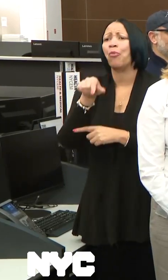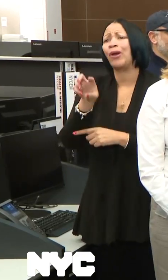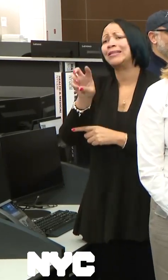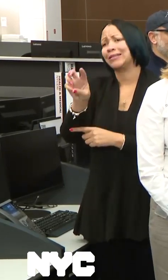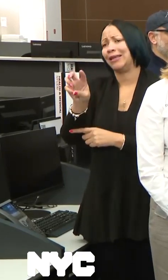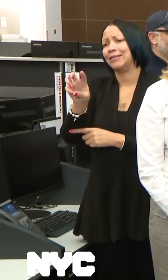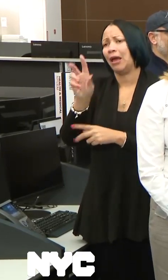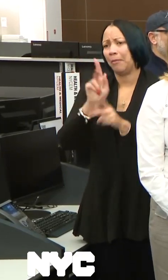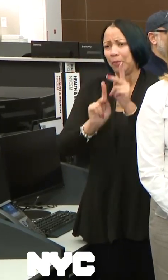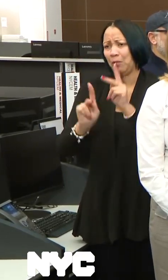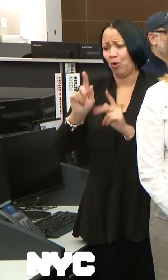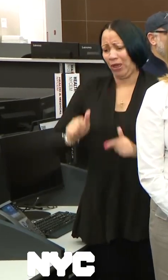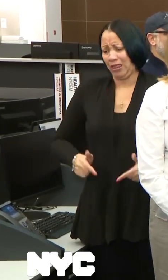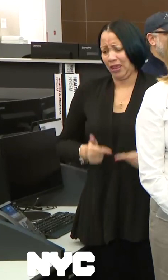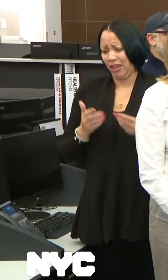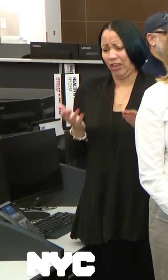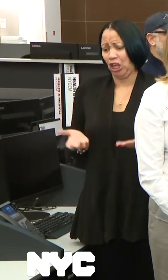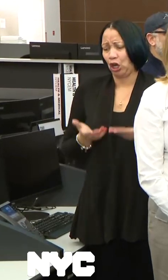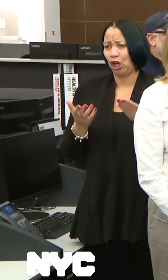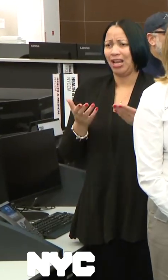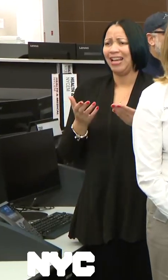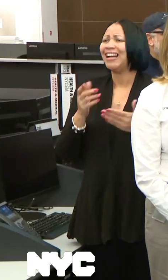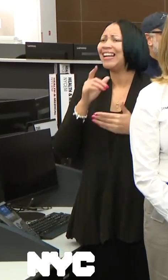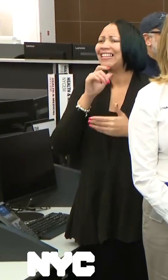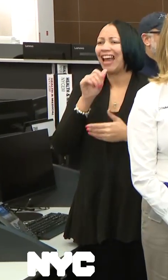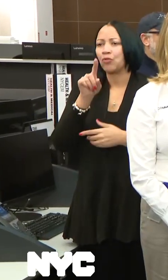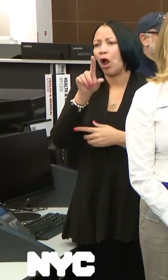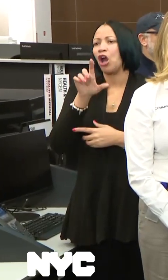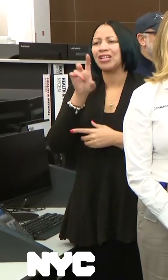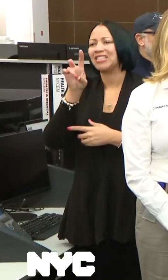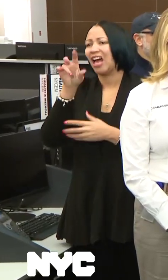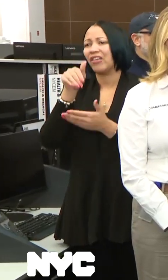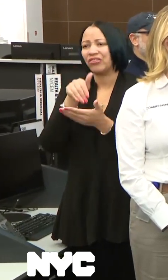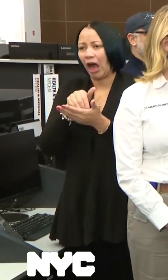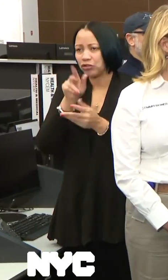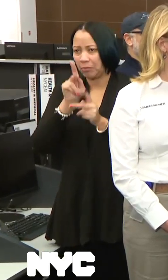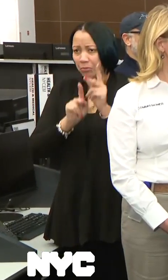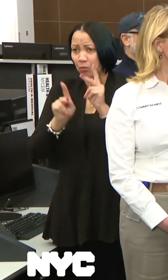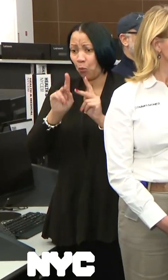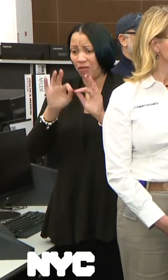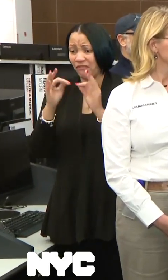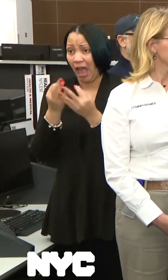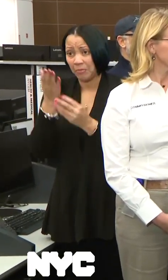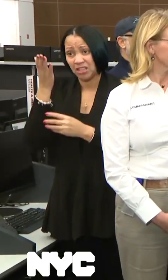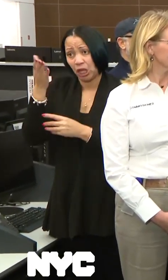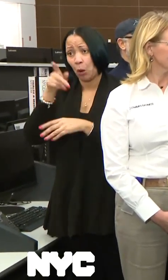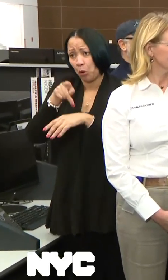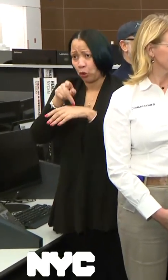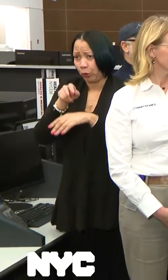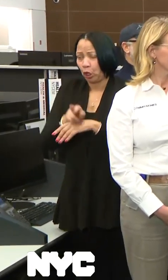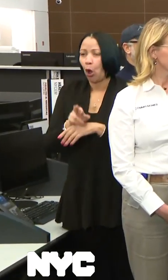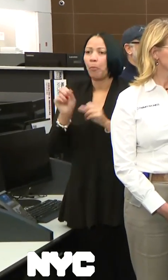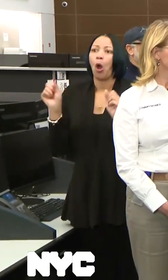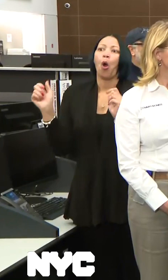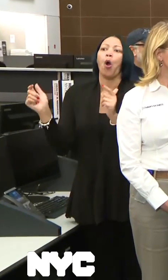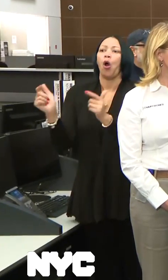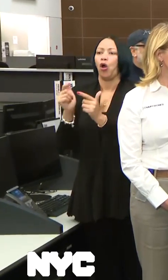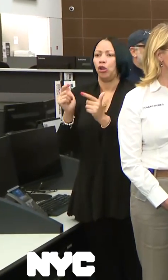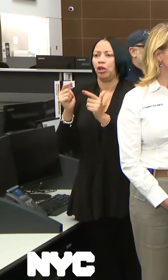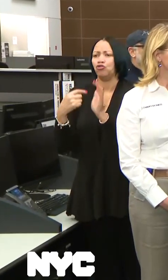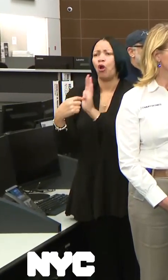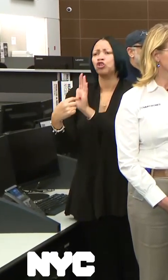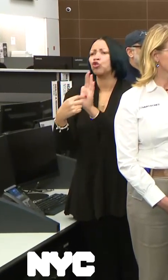only the 700,000 New Yorkers whose families come from Puerto Rico, but all New Yorkers, thank you, because you are showing the very best of our